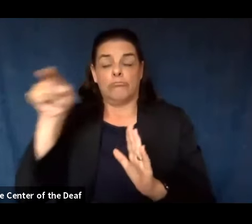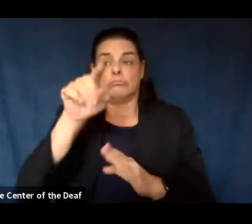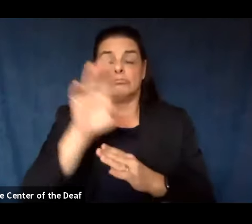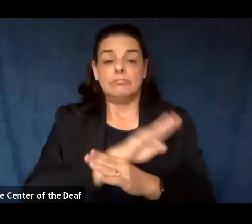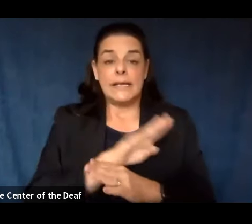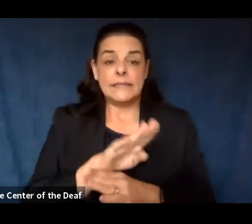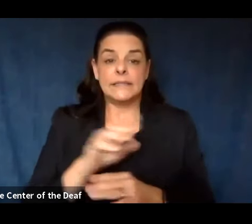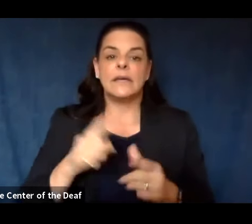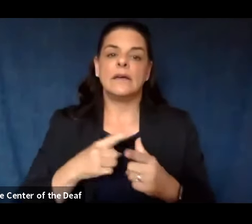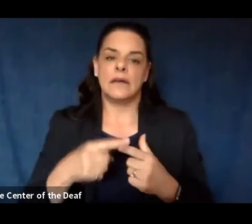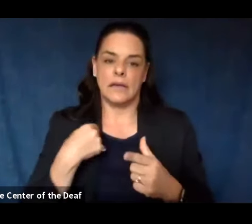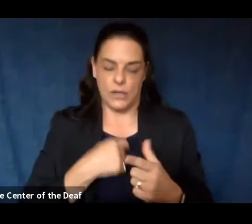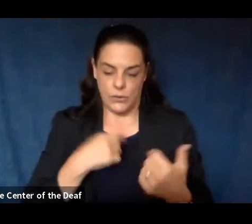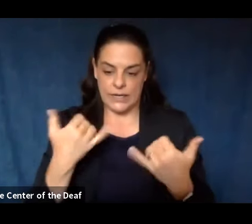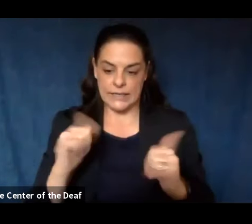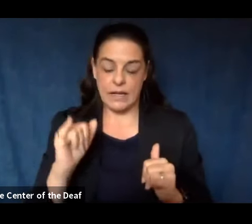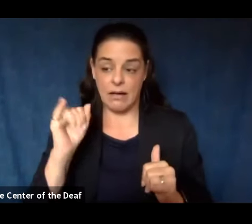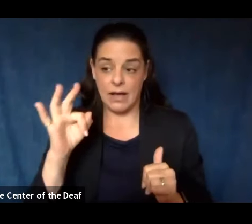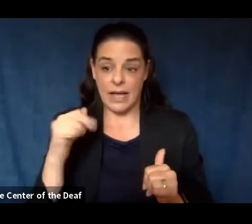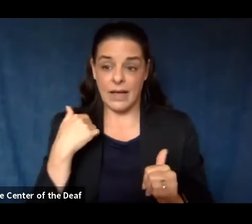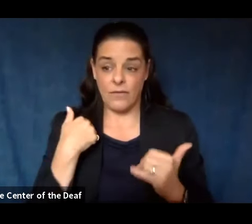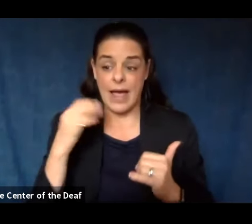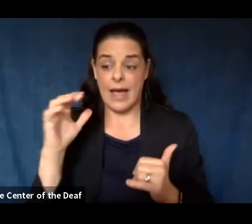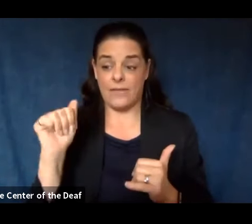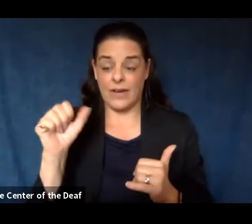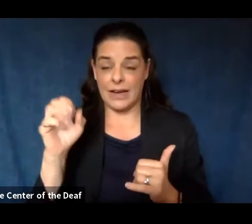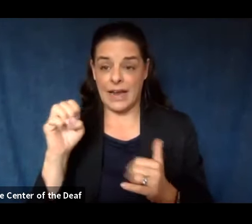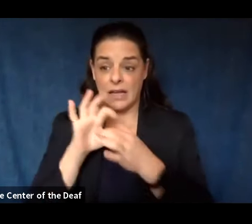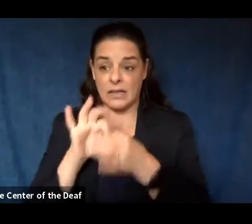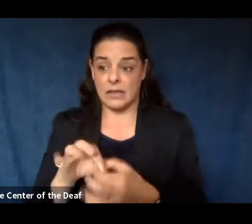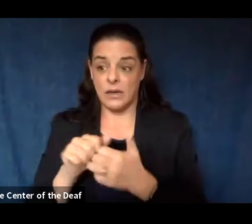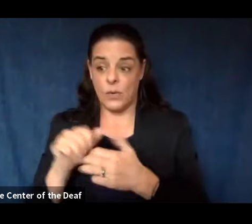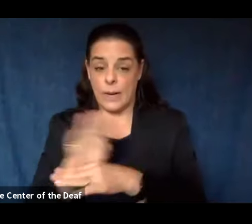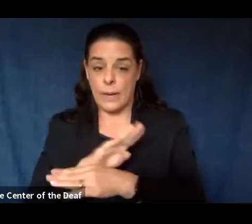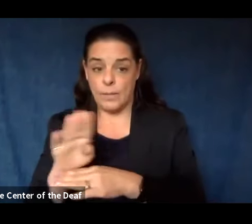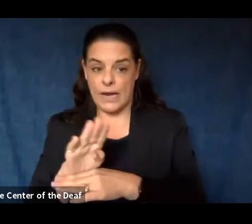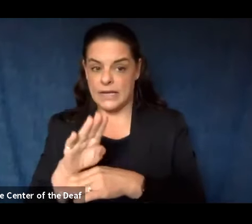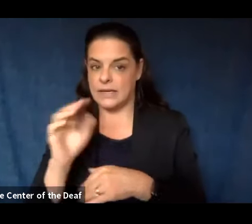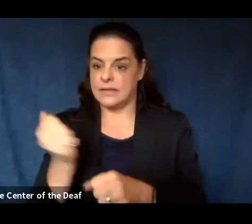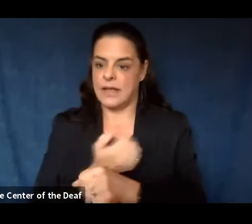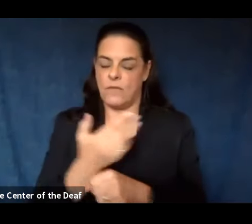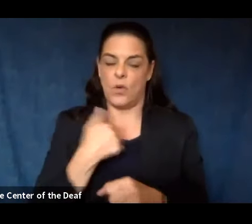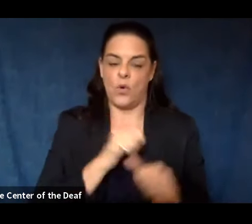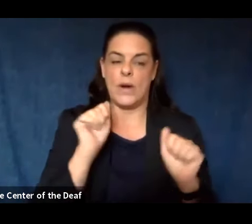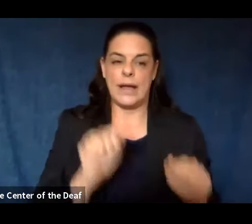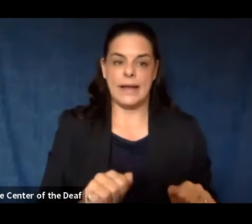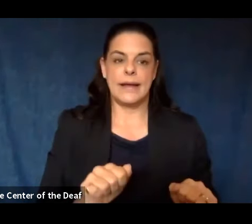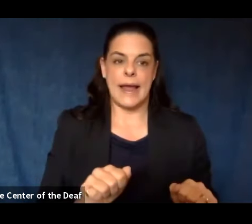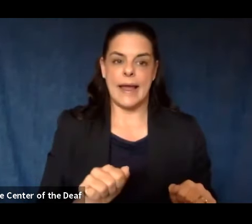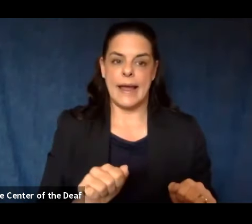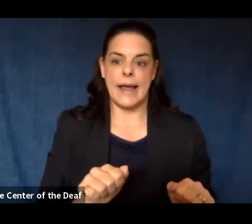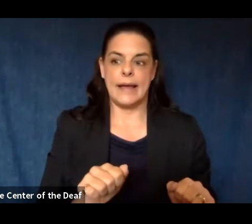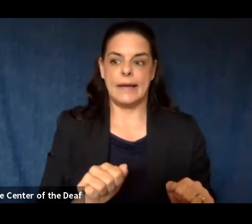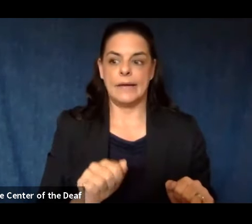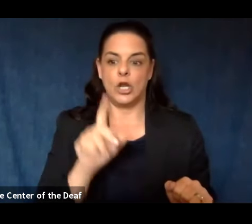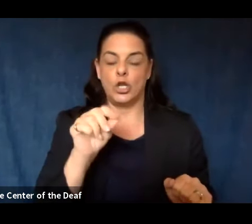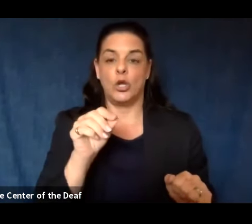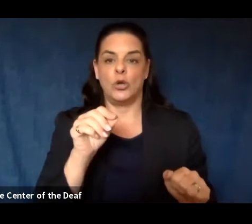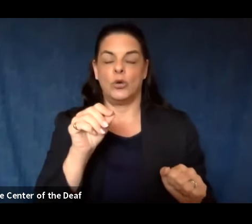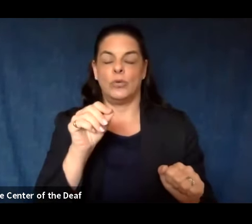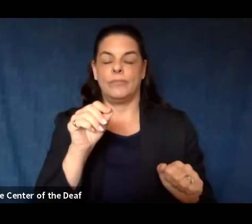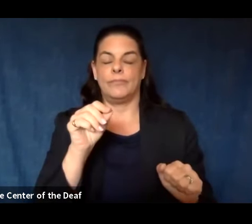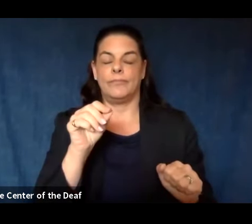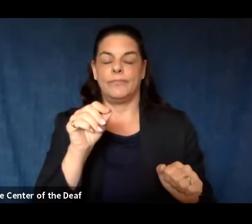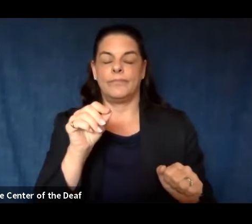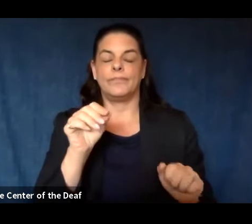And then we still have, if we do have cases affiliated with businesses, all of the things that we can do once we have a case,